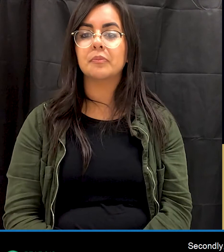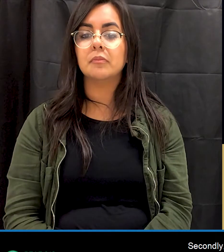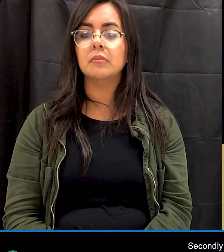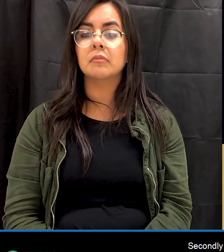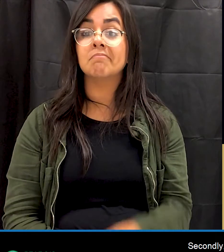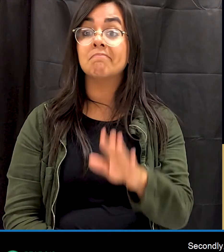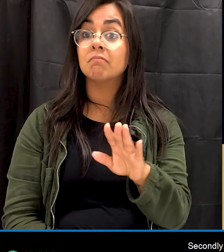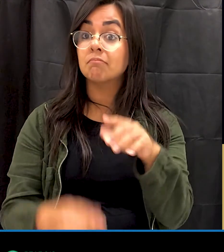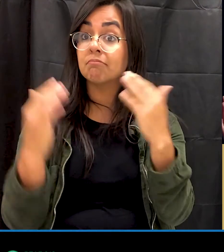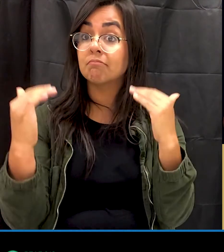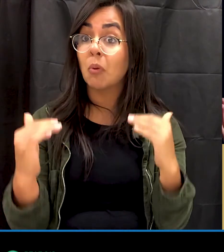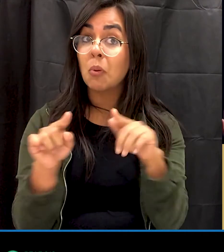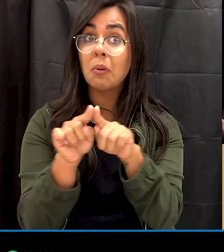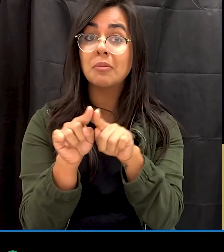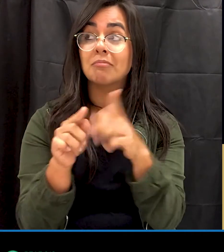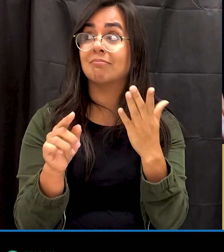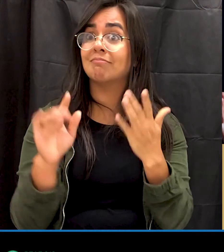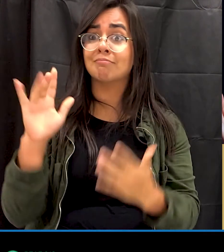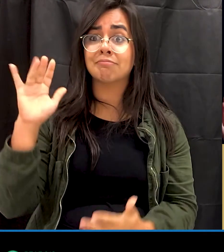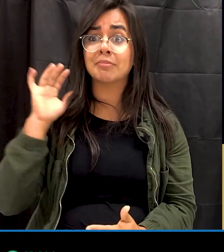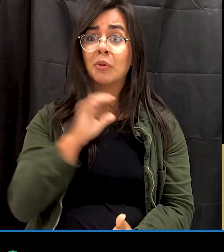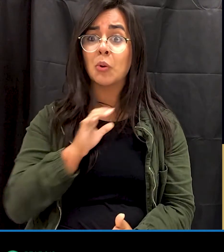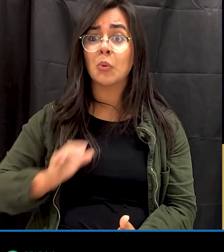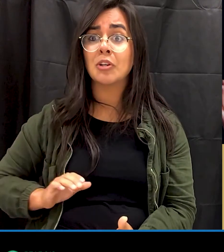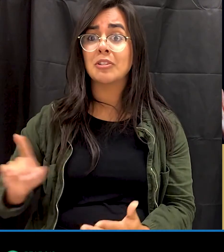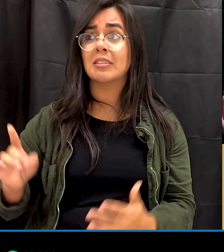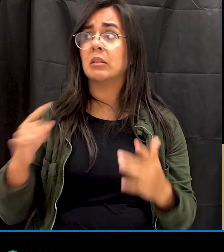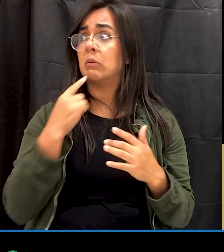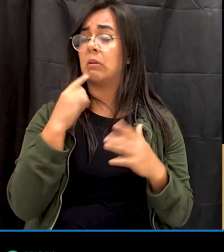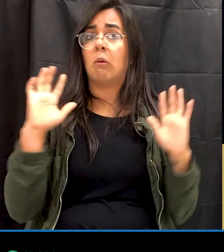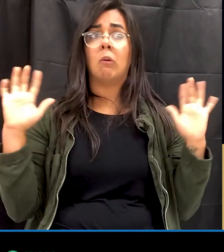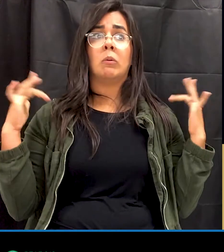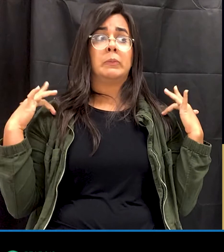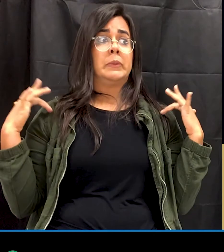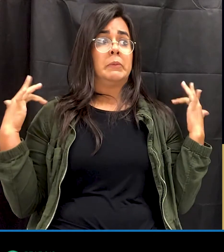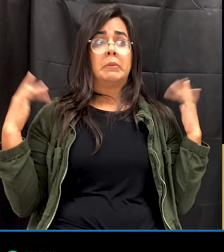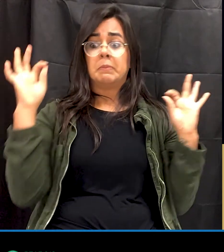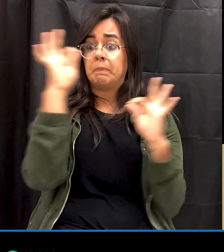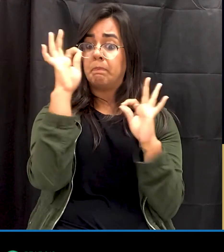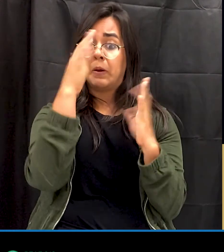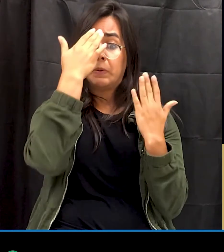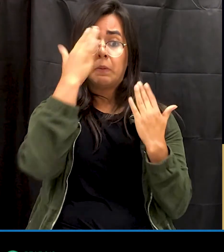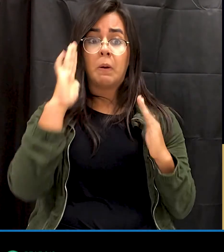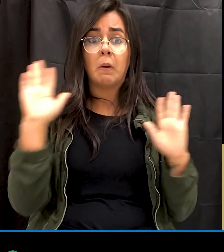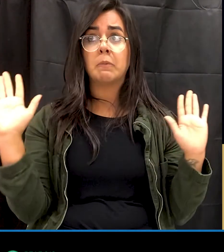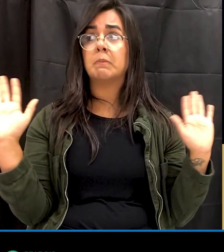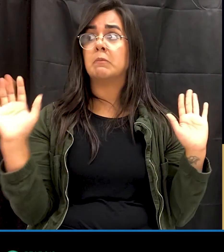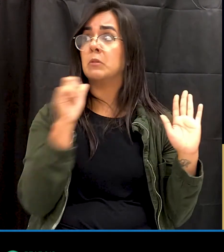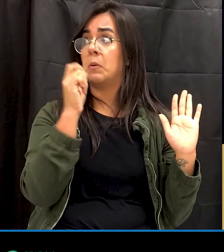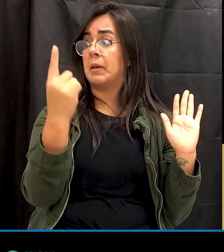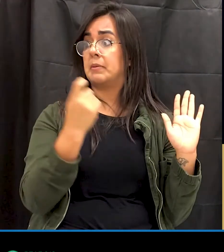ancient Christians just saying, oh, well, you know, don't ask about it. Who knows? You know, but there's an actual, well, here are three